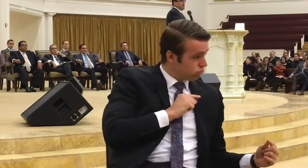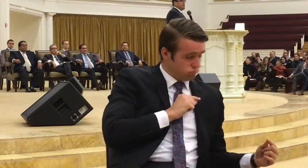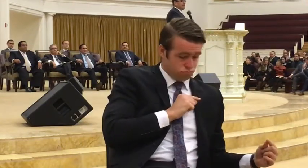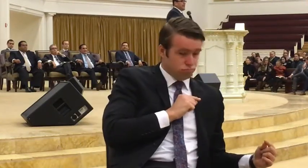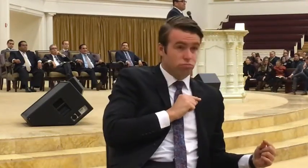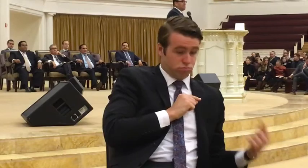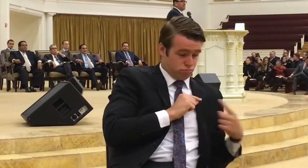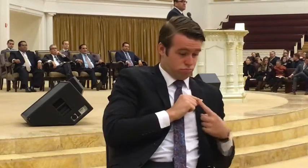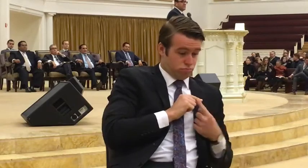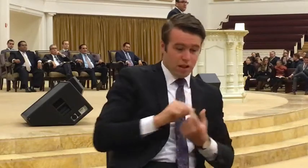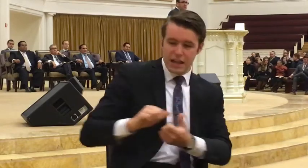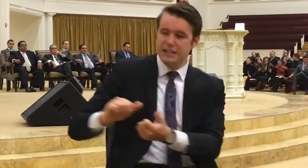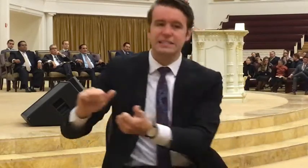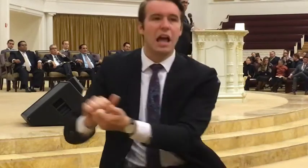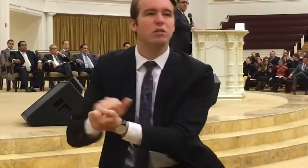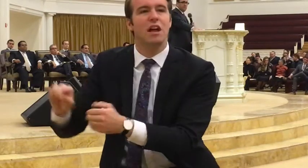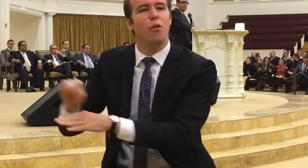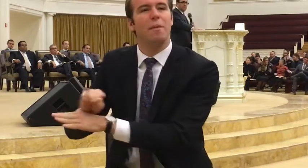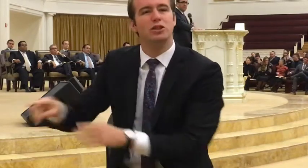you're tearing down ministry.